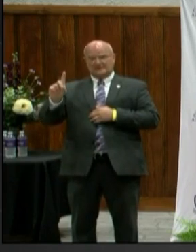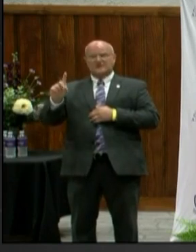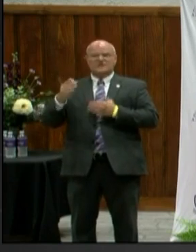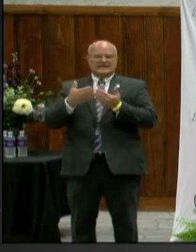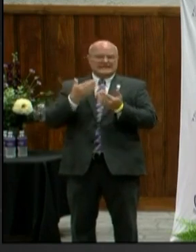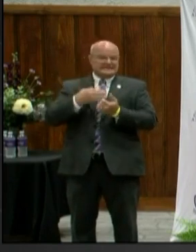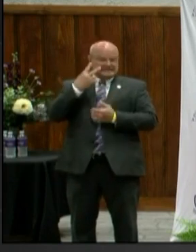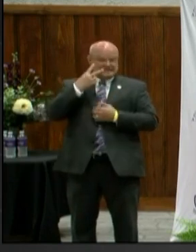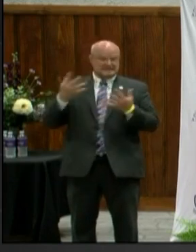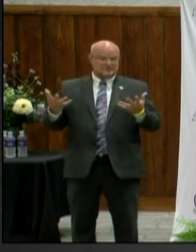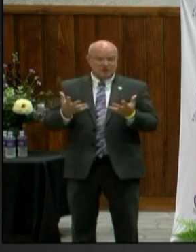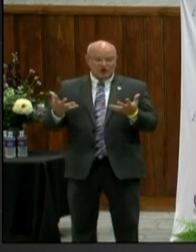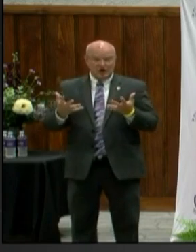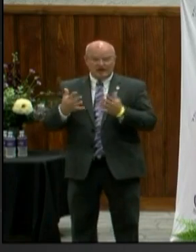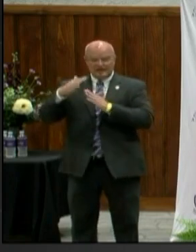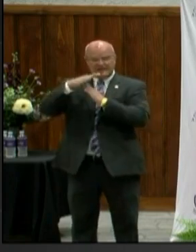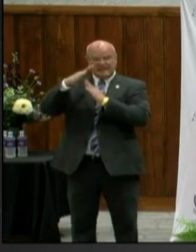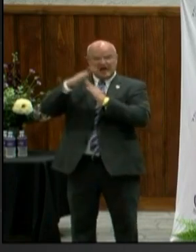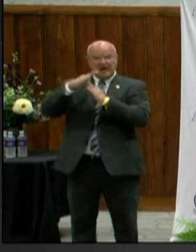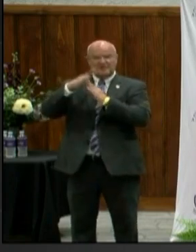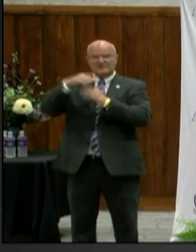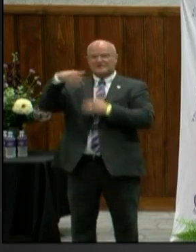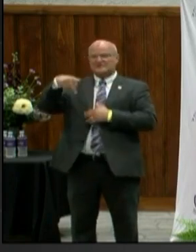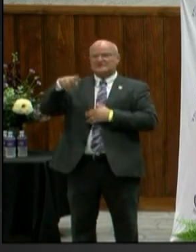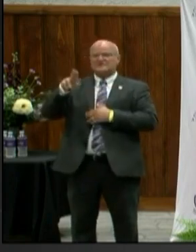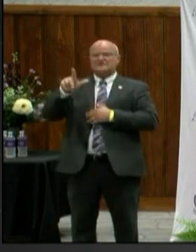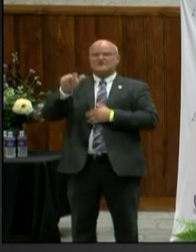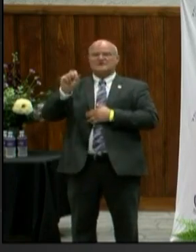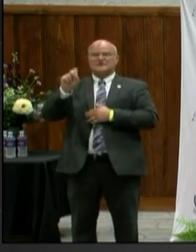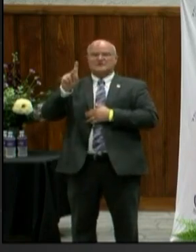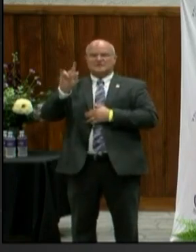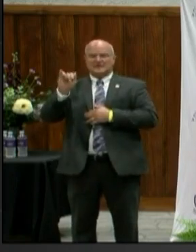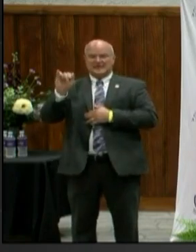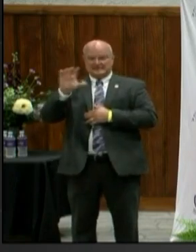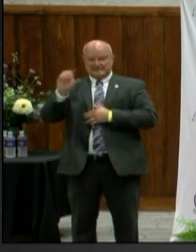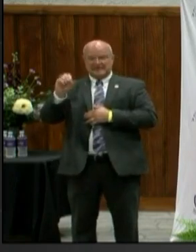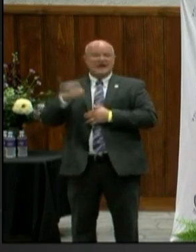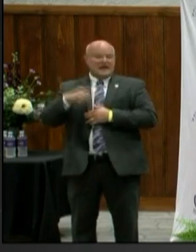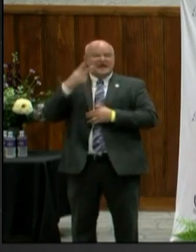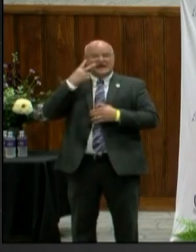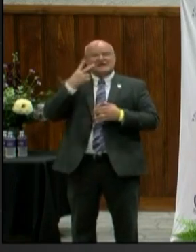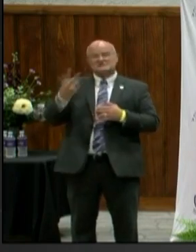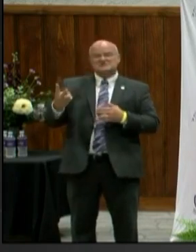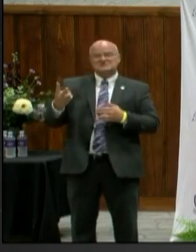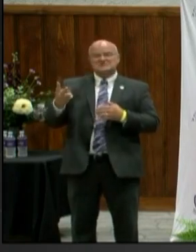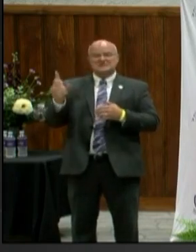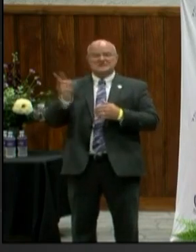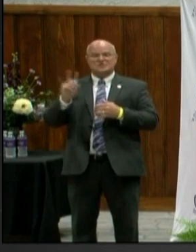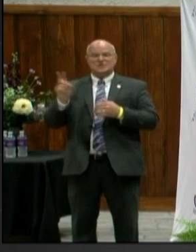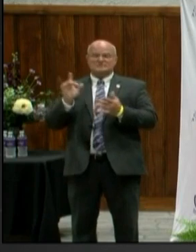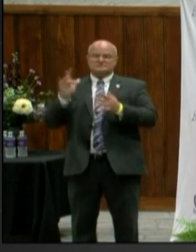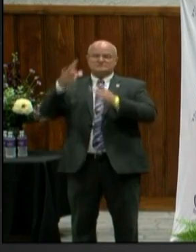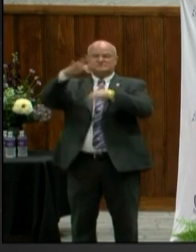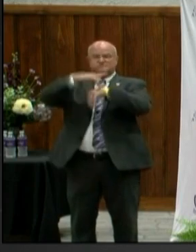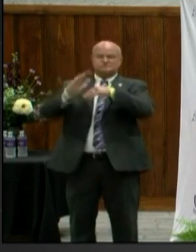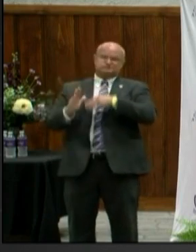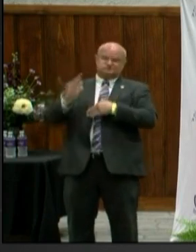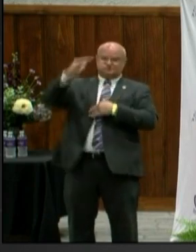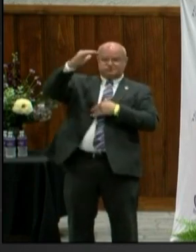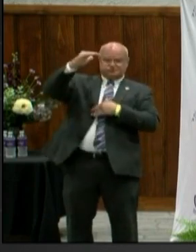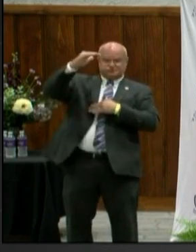that's easy to see, of course, is the top one, which is Pulaski County. And you can see where they reached their